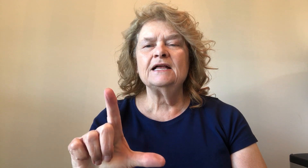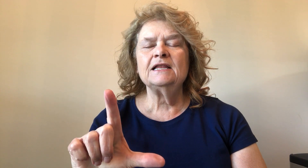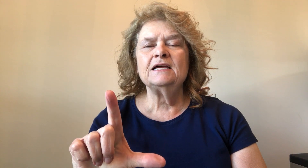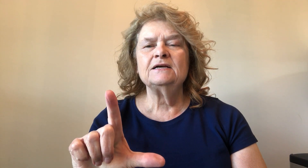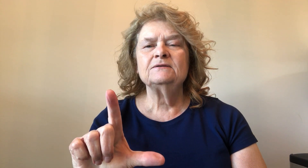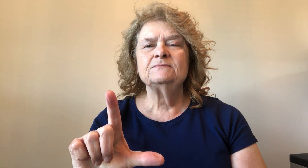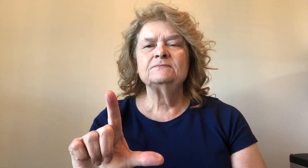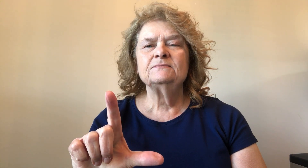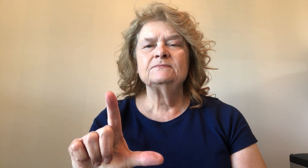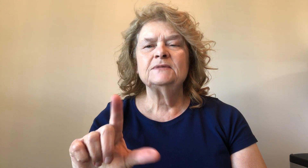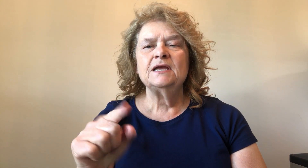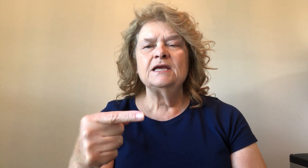G-O-A-L,